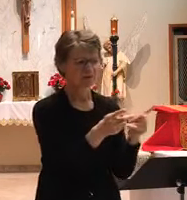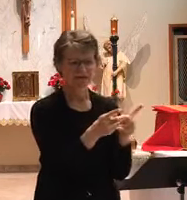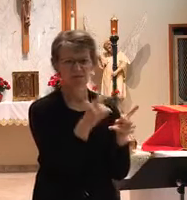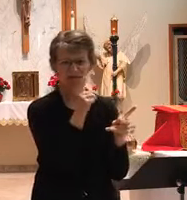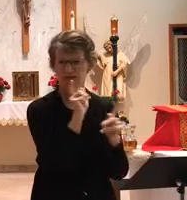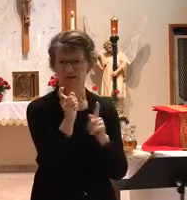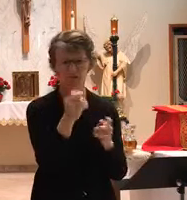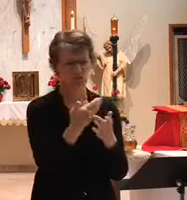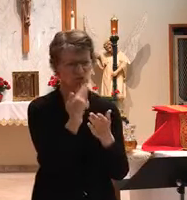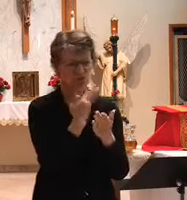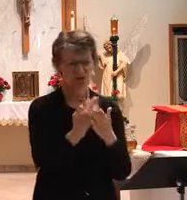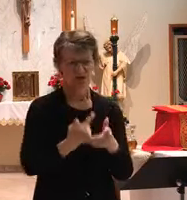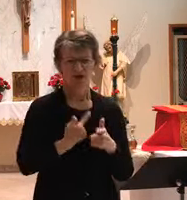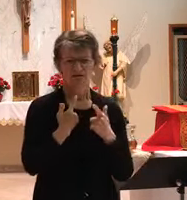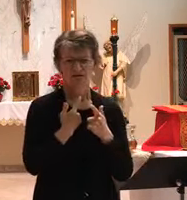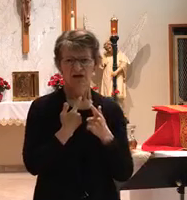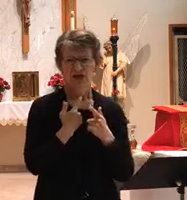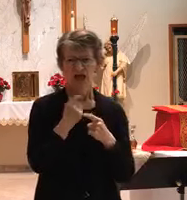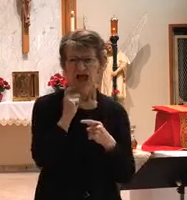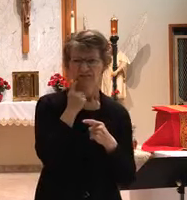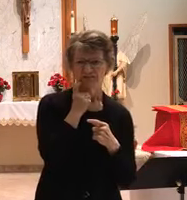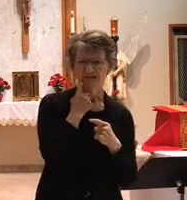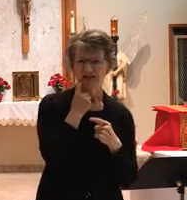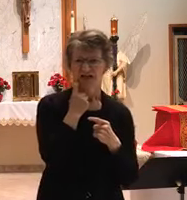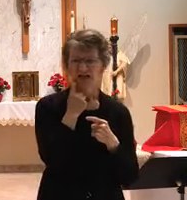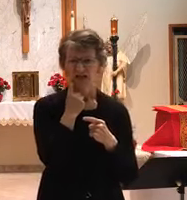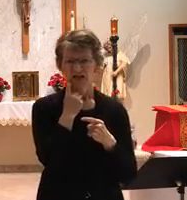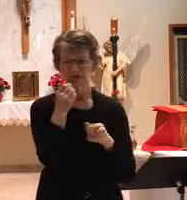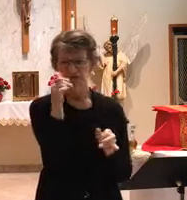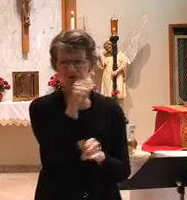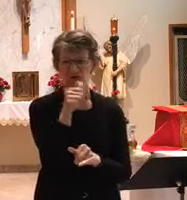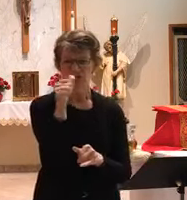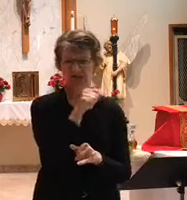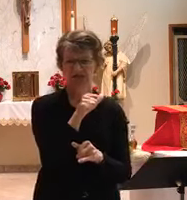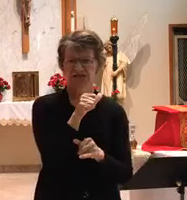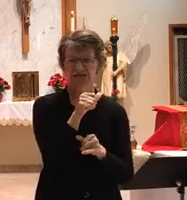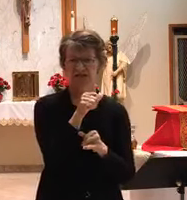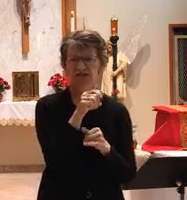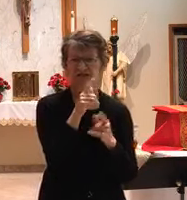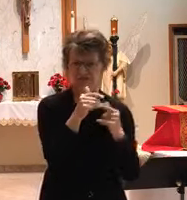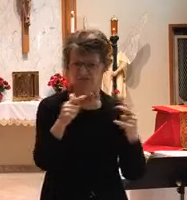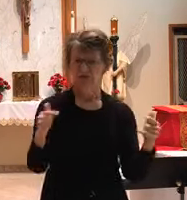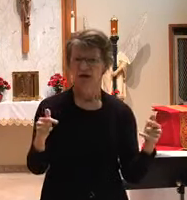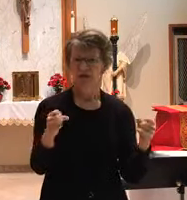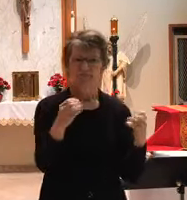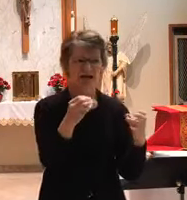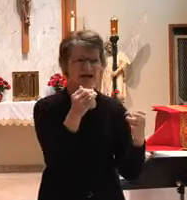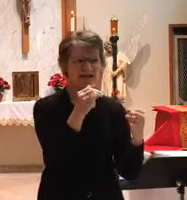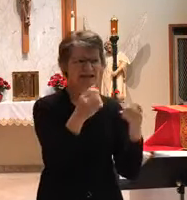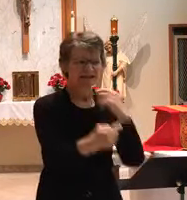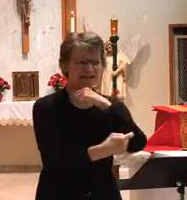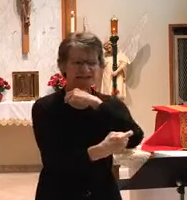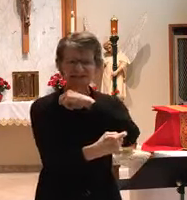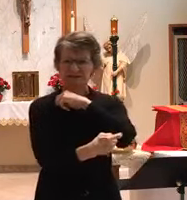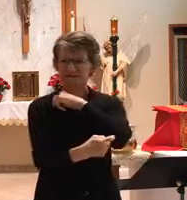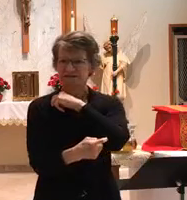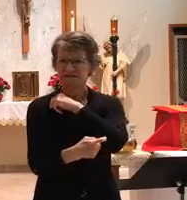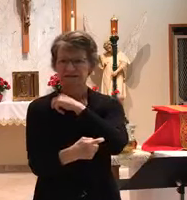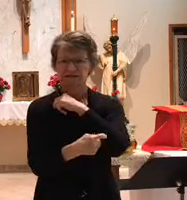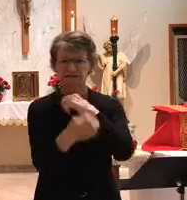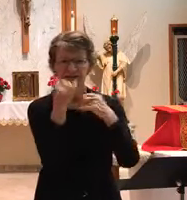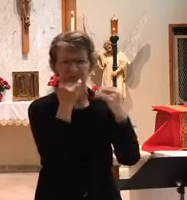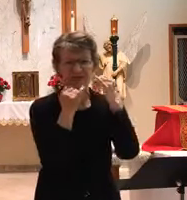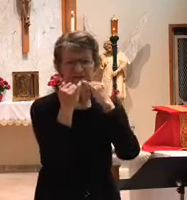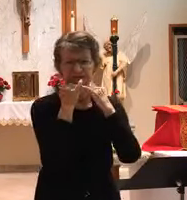life. Envy, drunkenness, and carousing. And then St. Paul says, be warned against this, because the